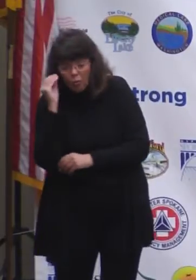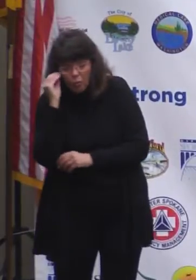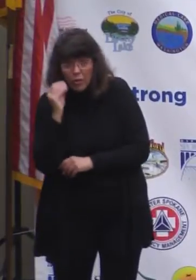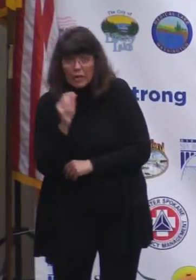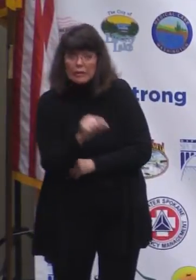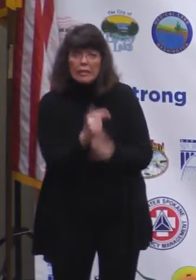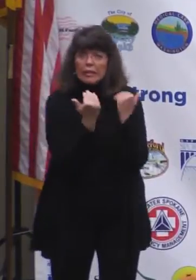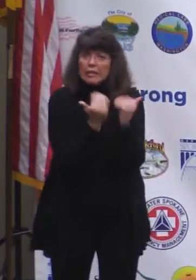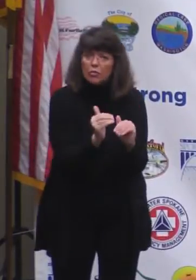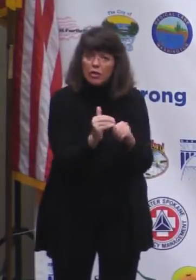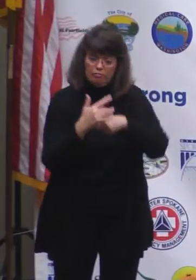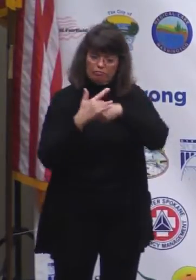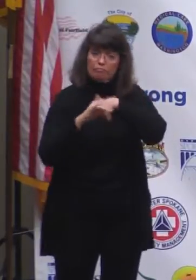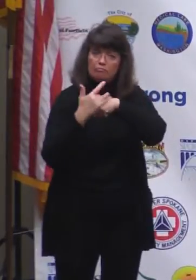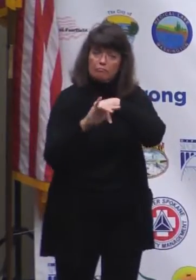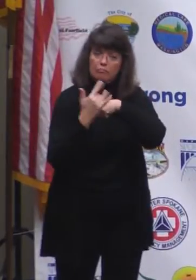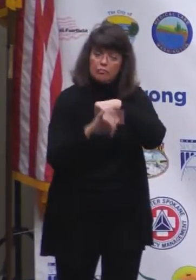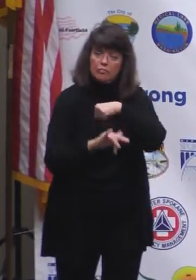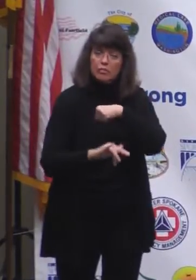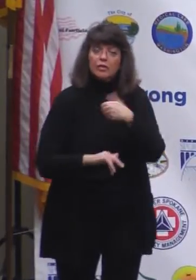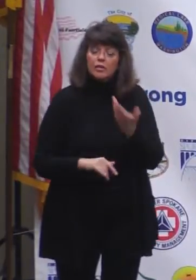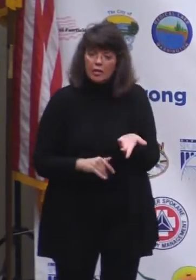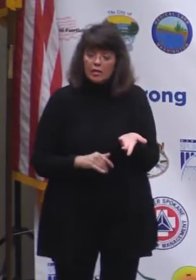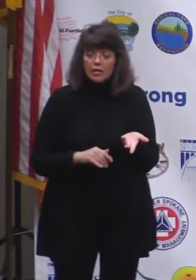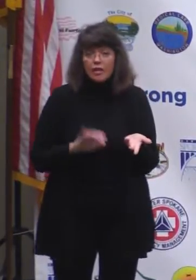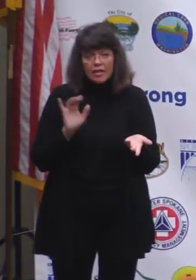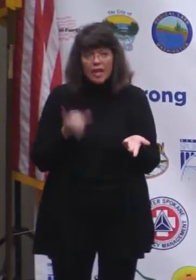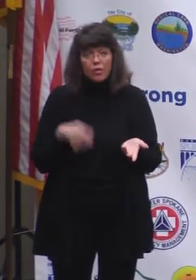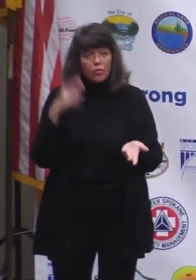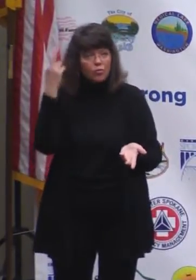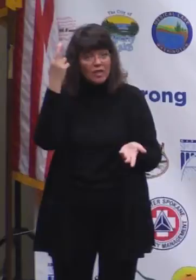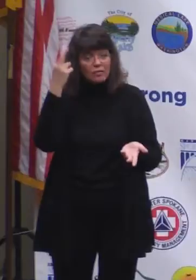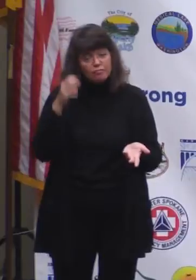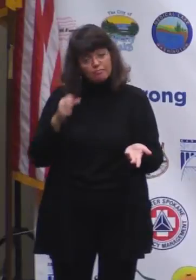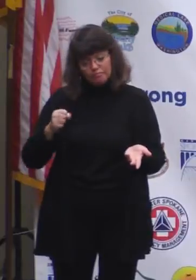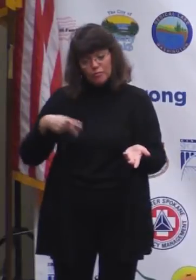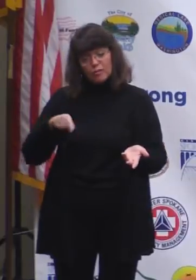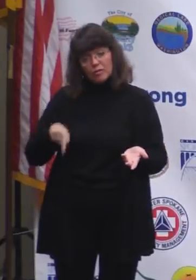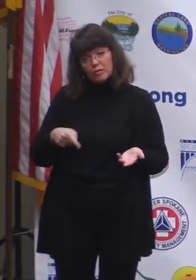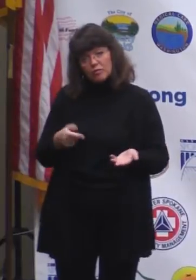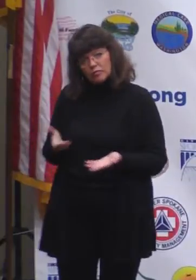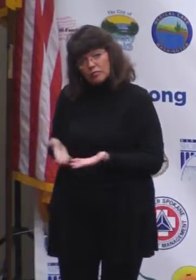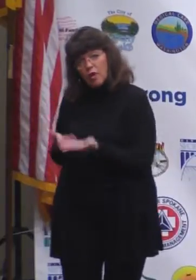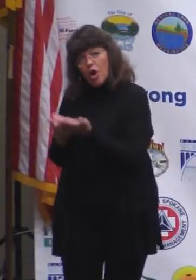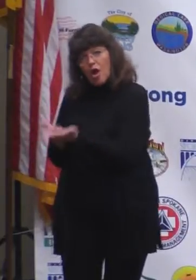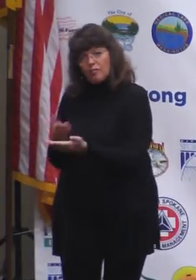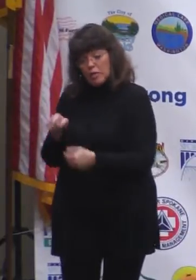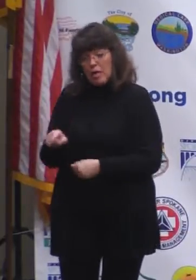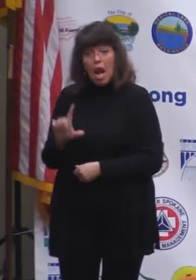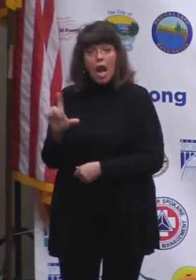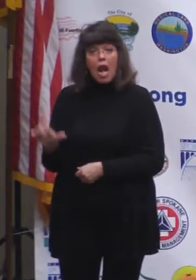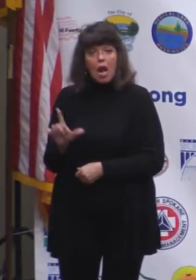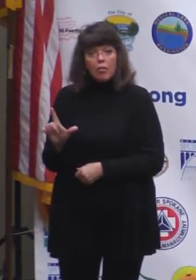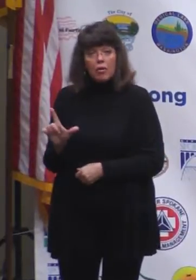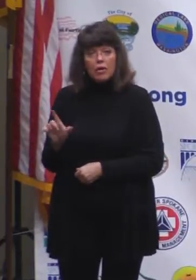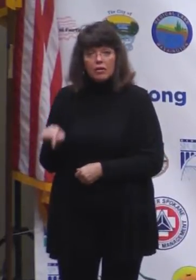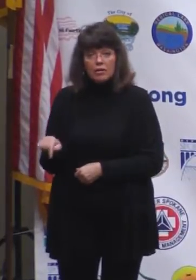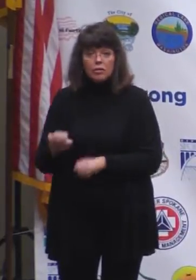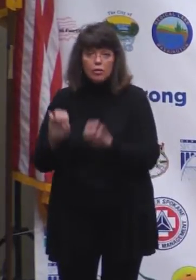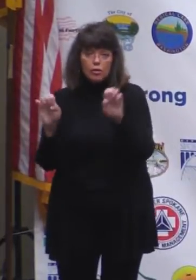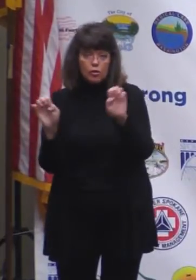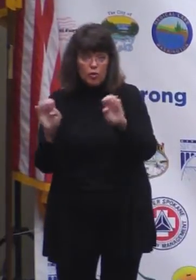that we are offering the space for emergency shelter beds at the library.